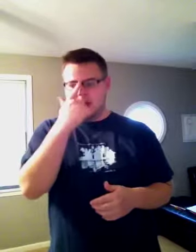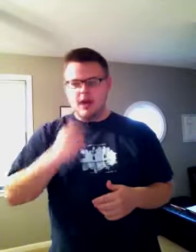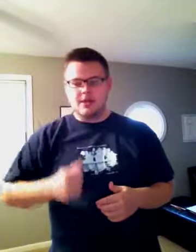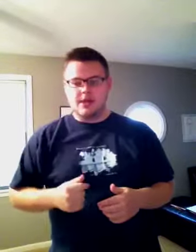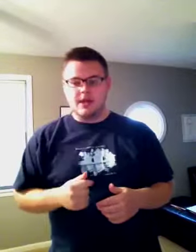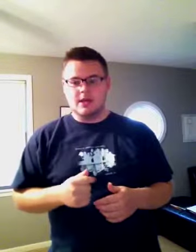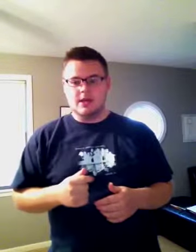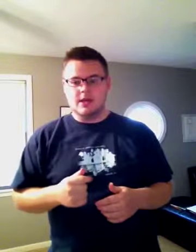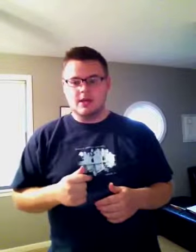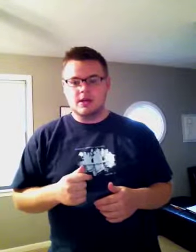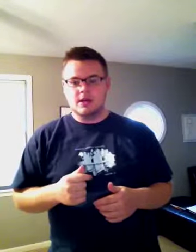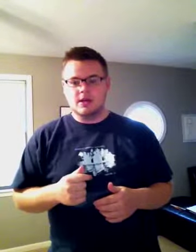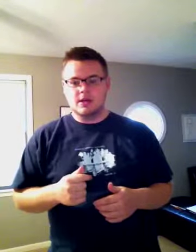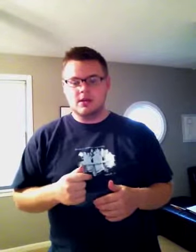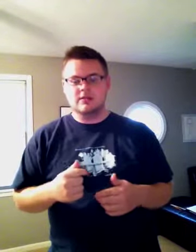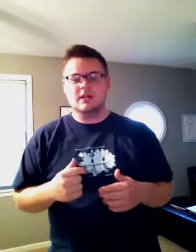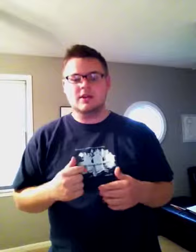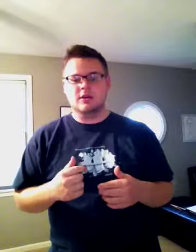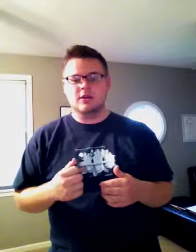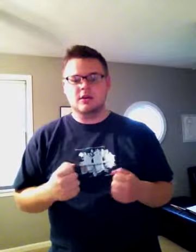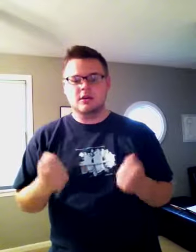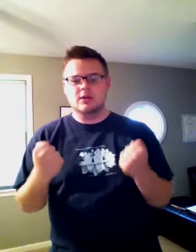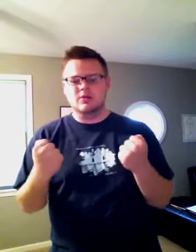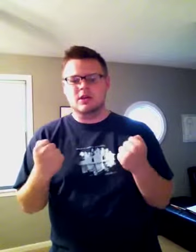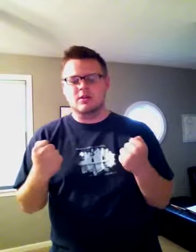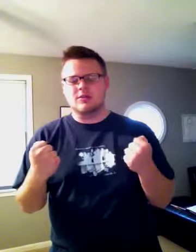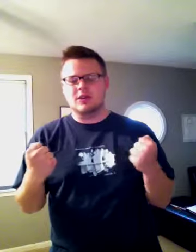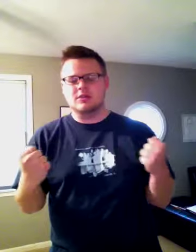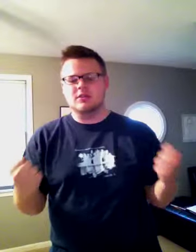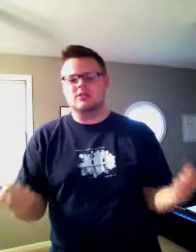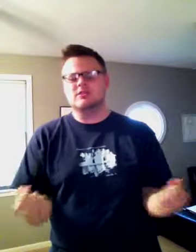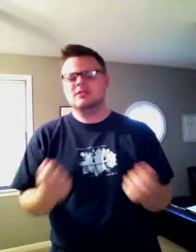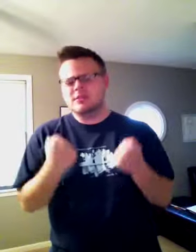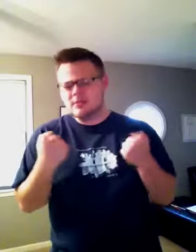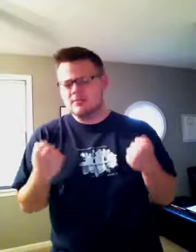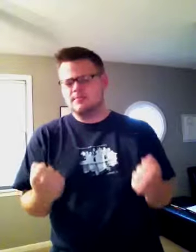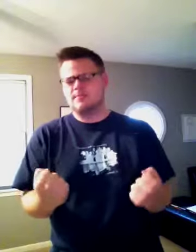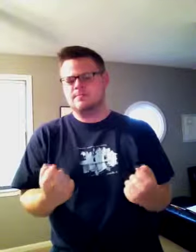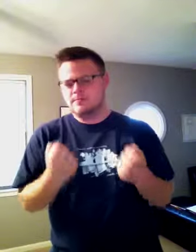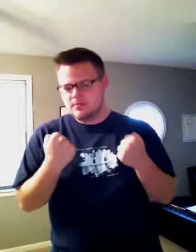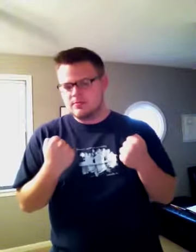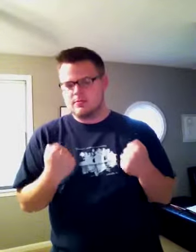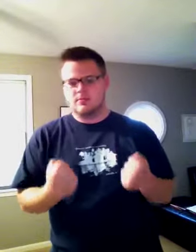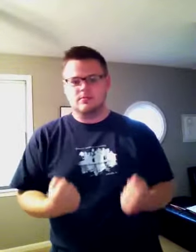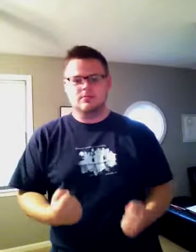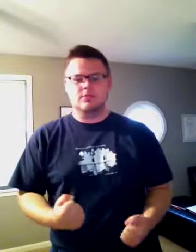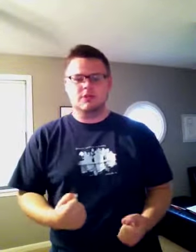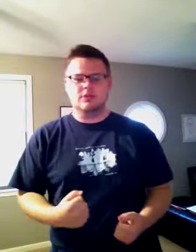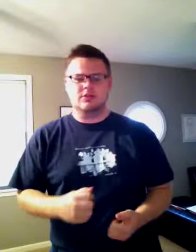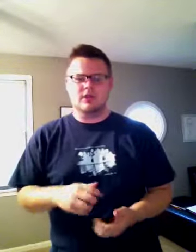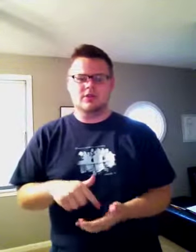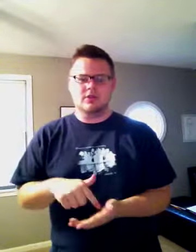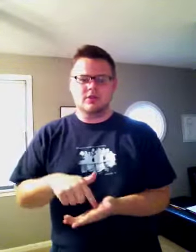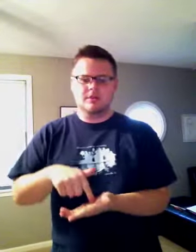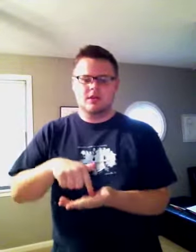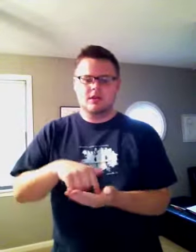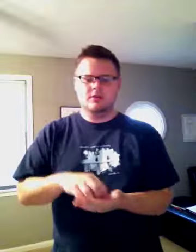And then sinner, you'll take your fists and just beat yourself with them. So